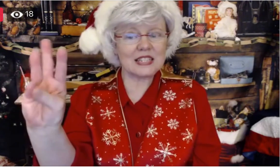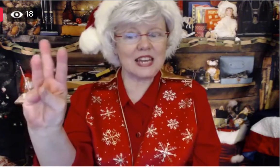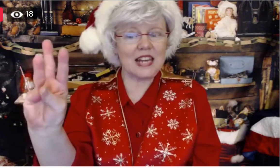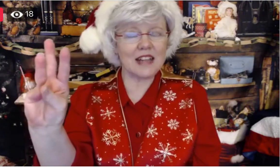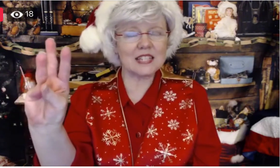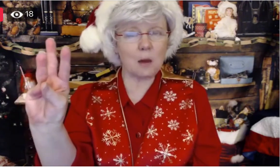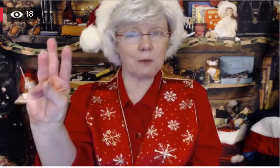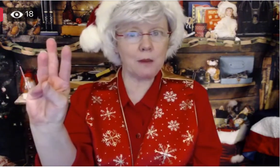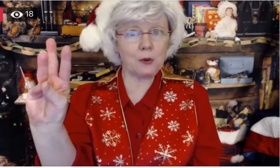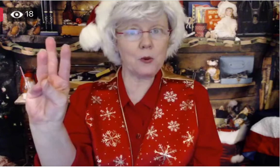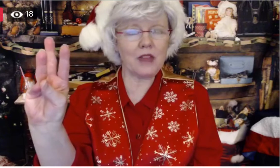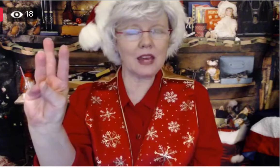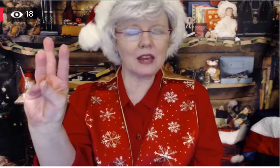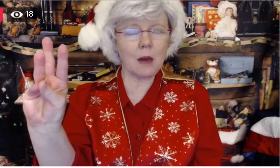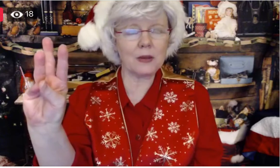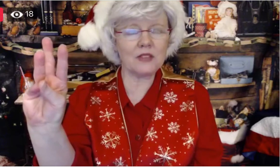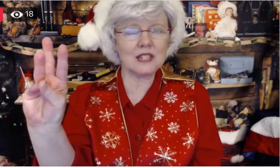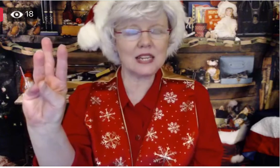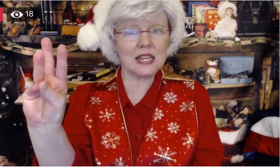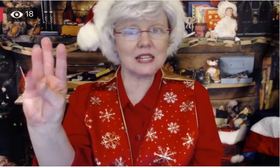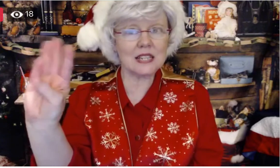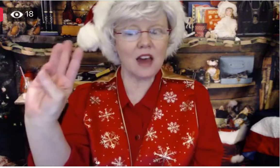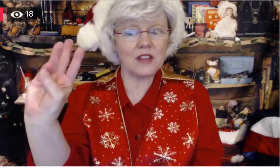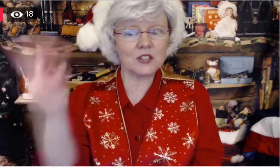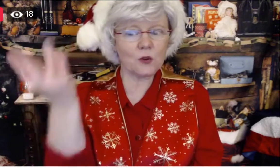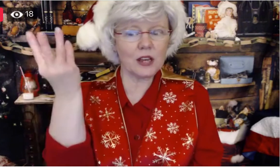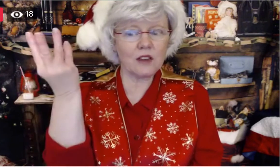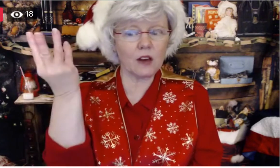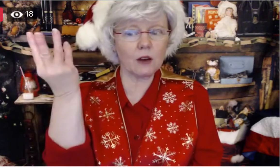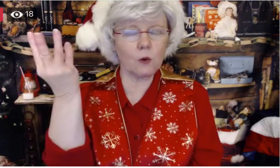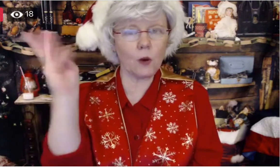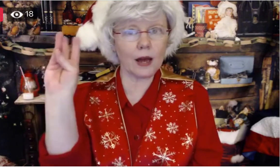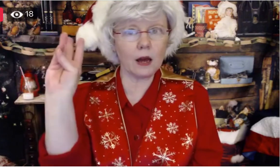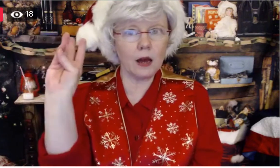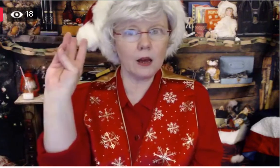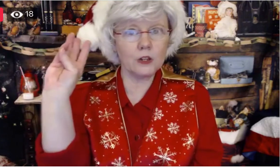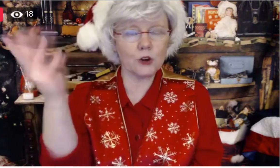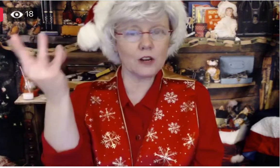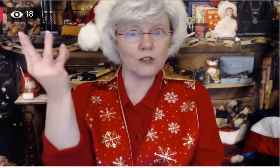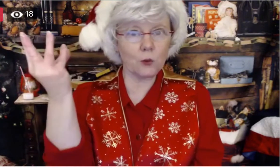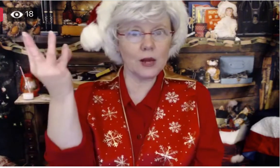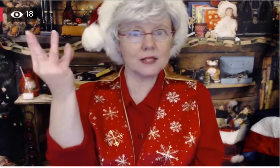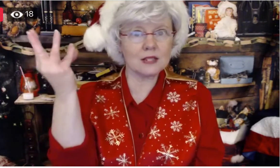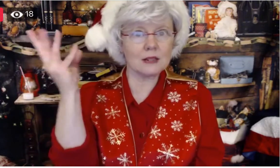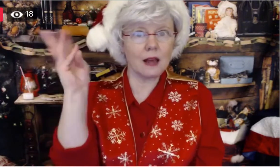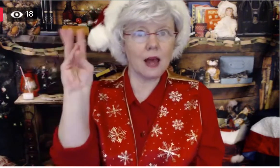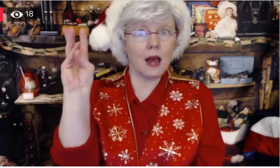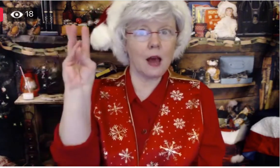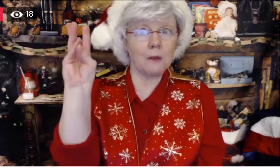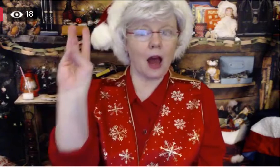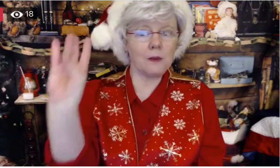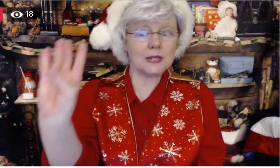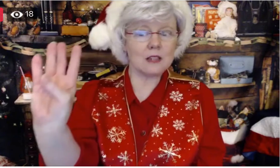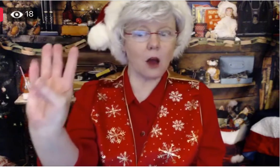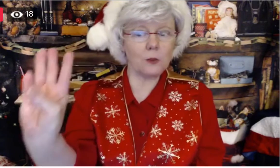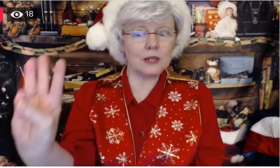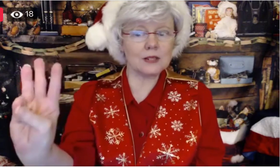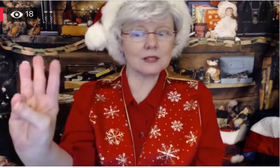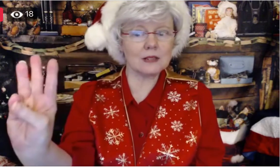16, and some people when they get up in the teens, they sort of give a quick turn of the wrists, but I was taught we just